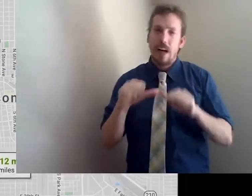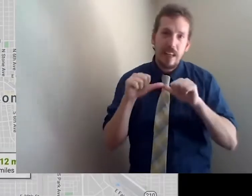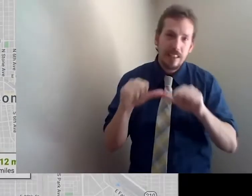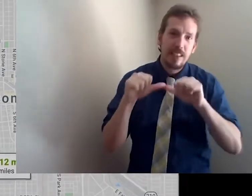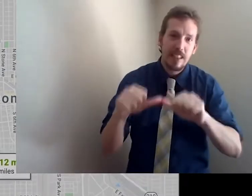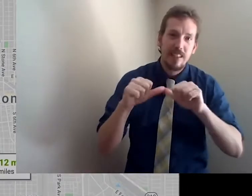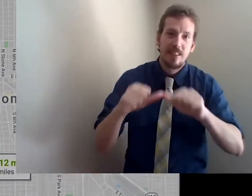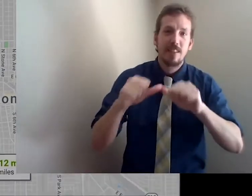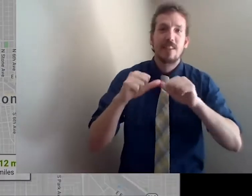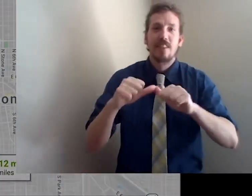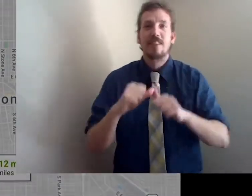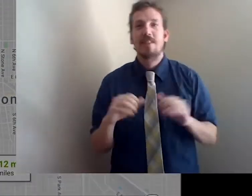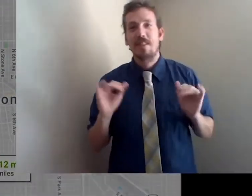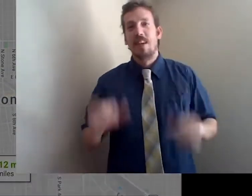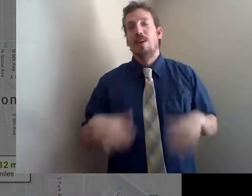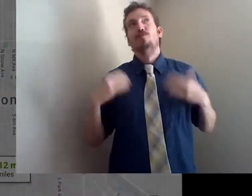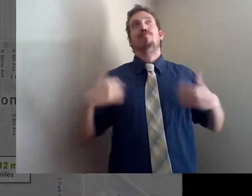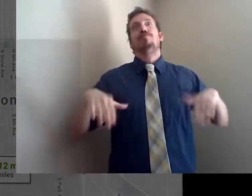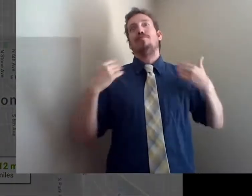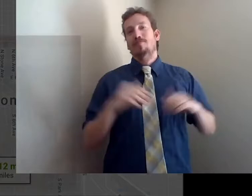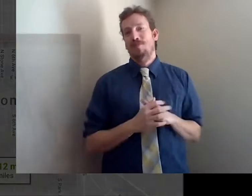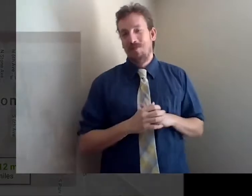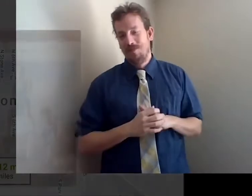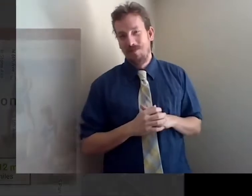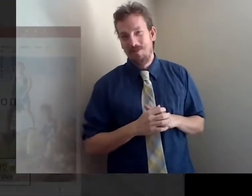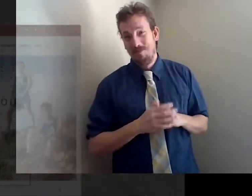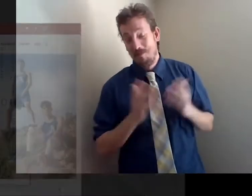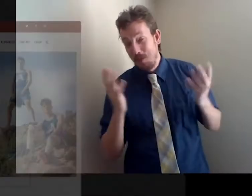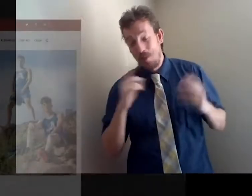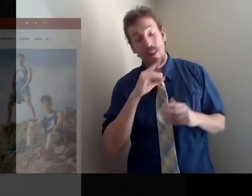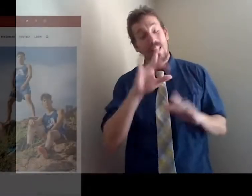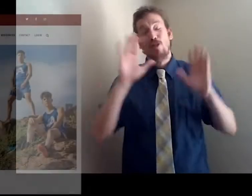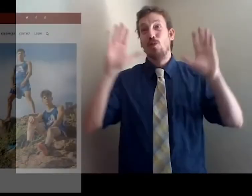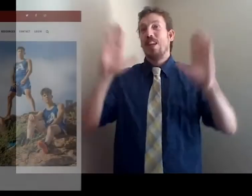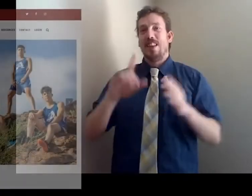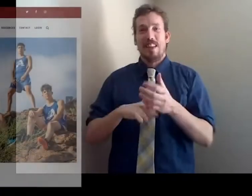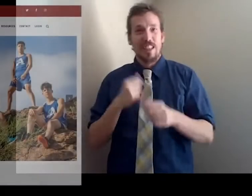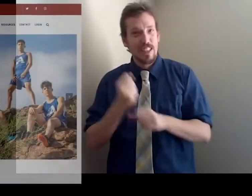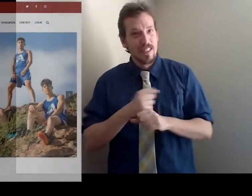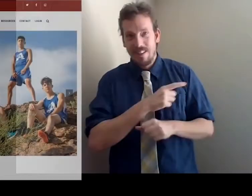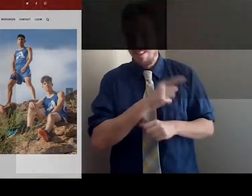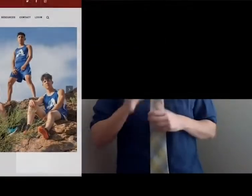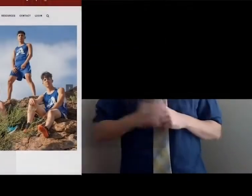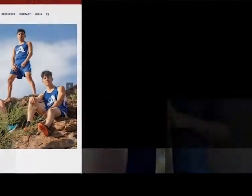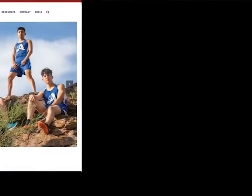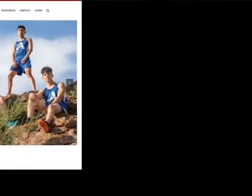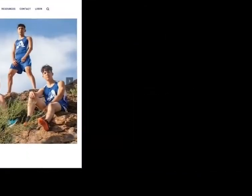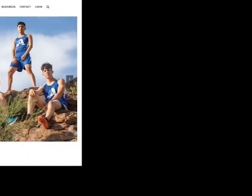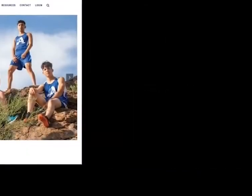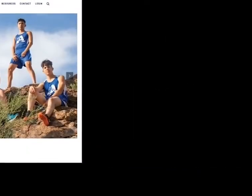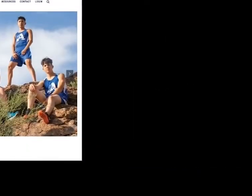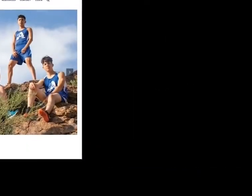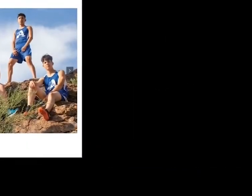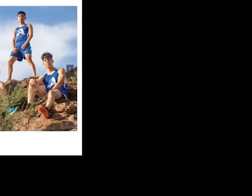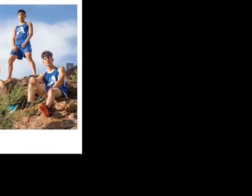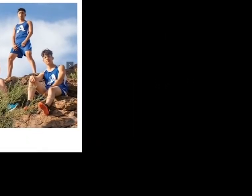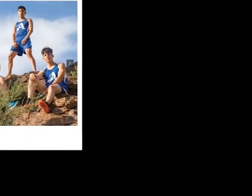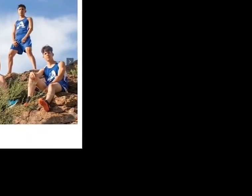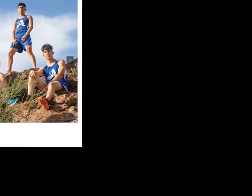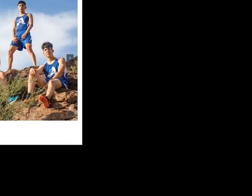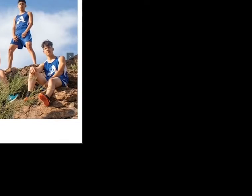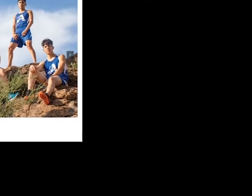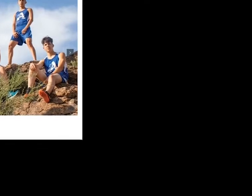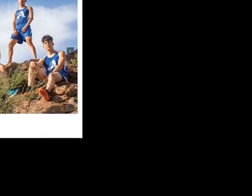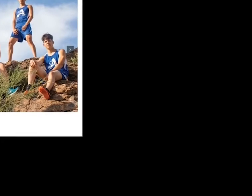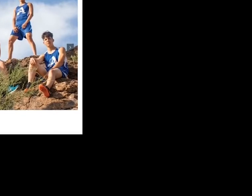hour. It was a challenge. It helped them focus on their conditioning and perseverance. It's really